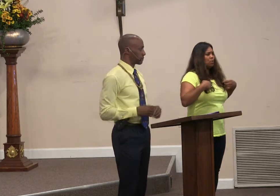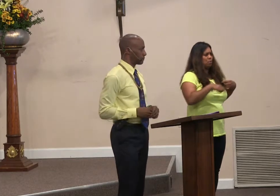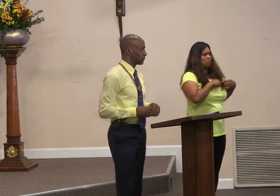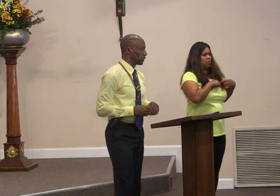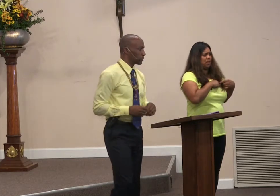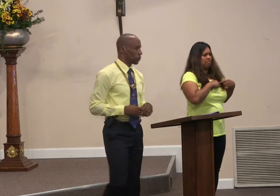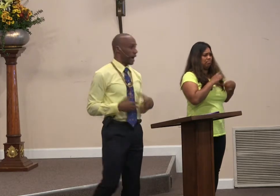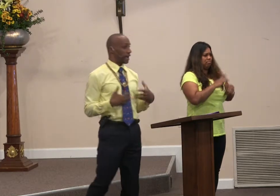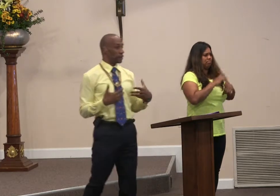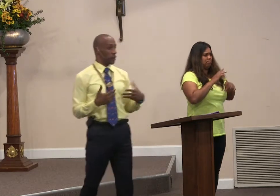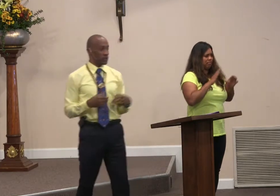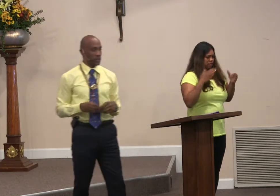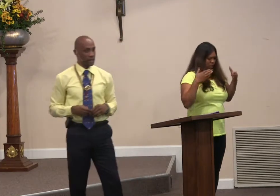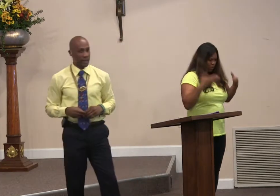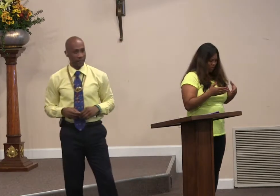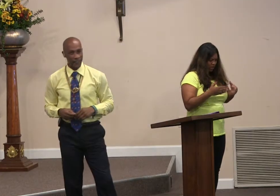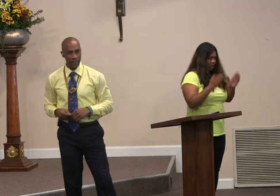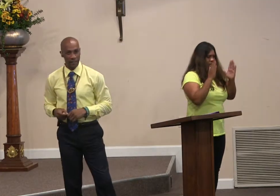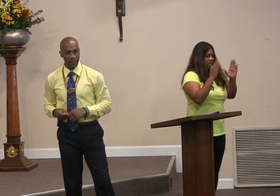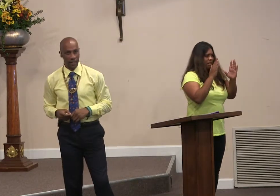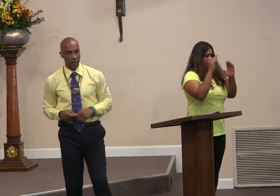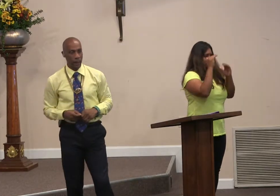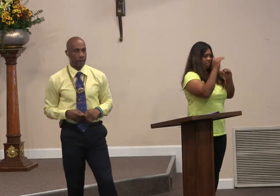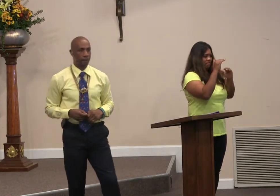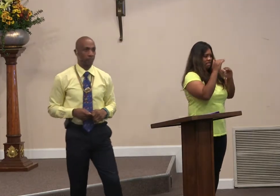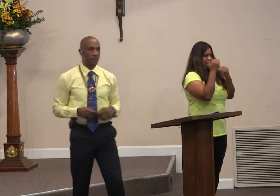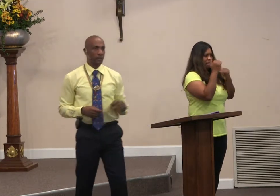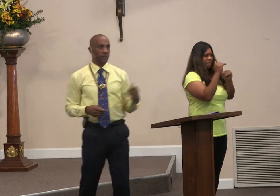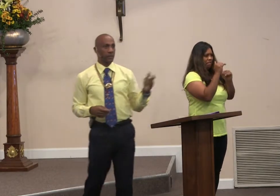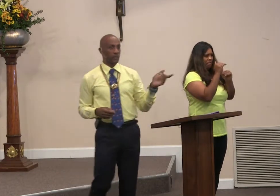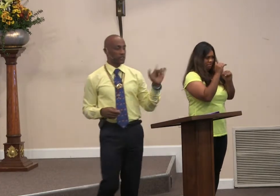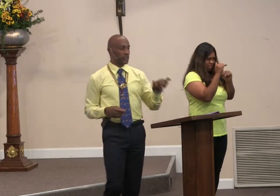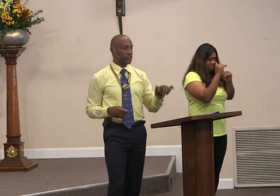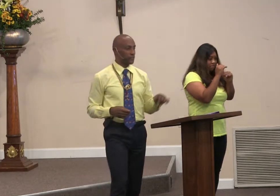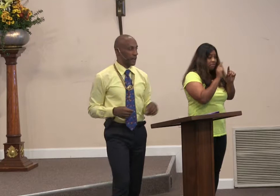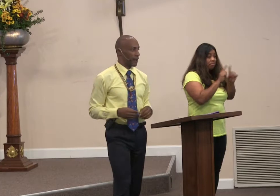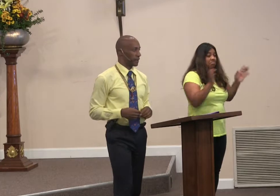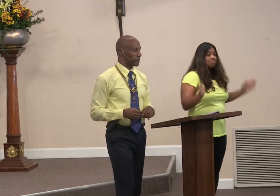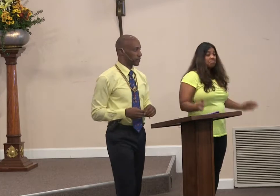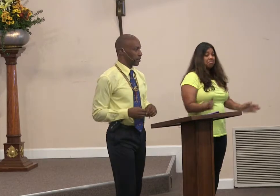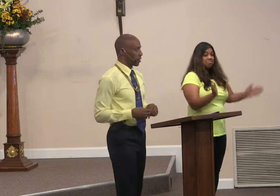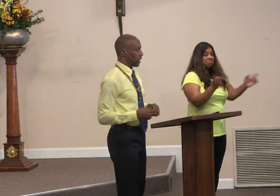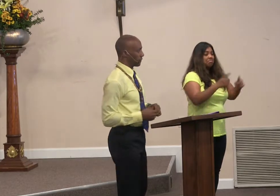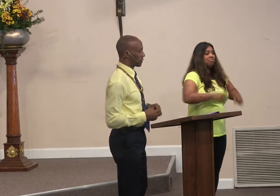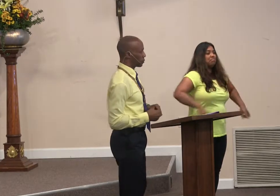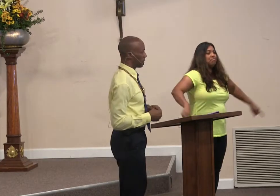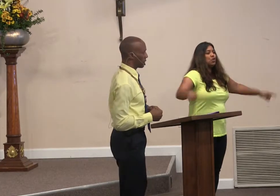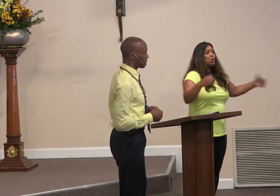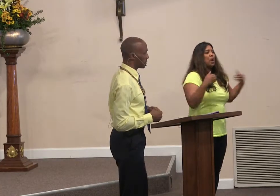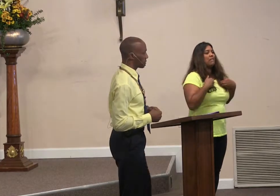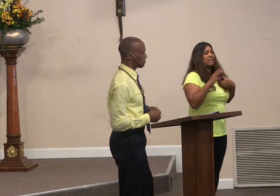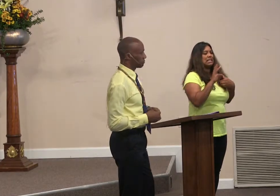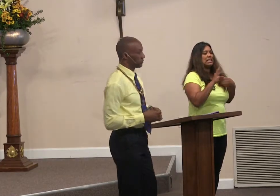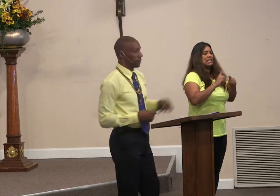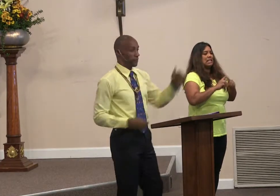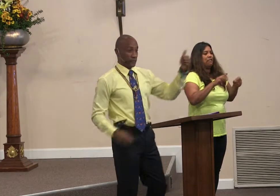brackets. So I encourage us, I invite us to say, there's six different areas in our life